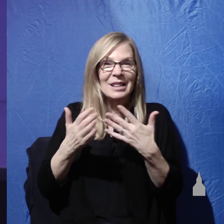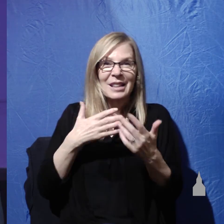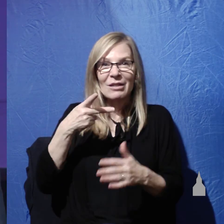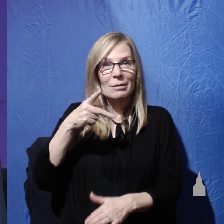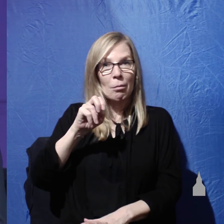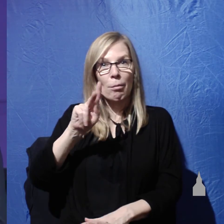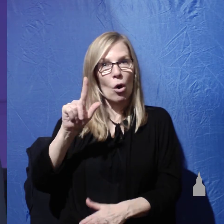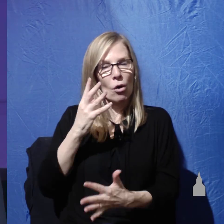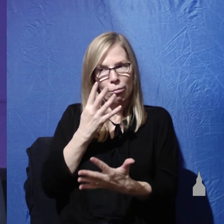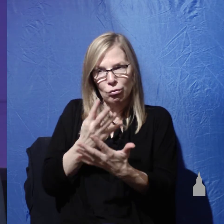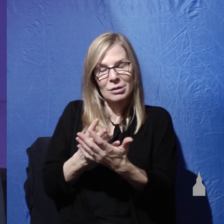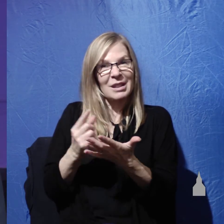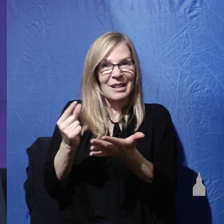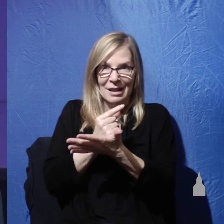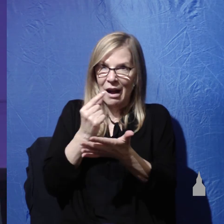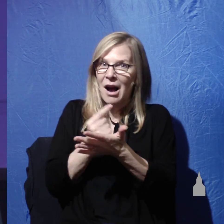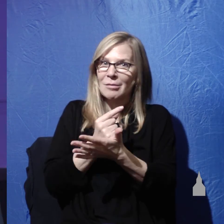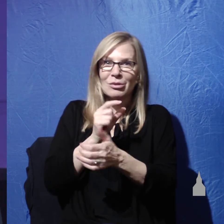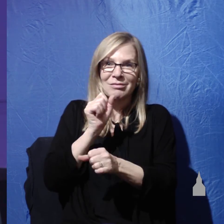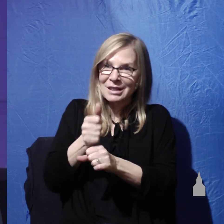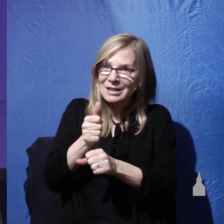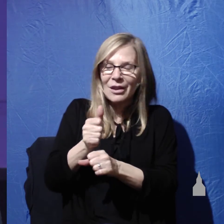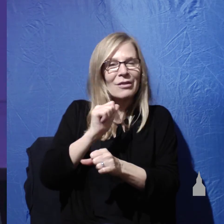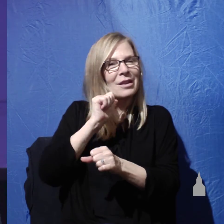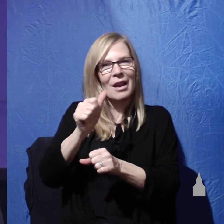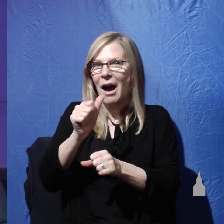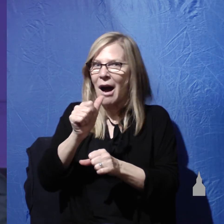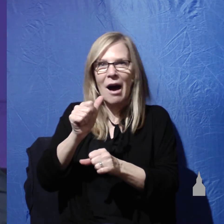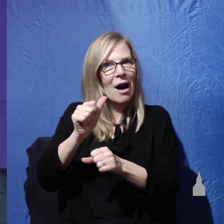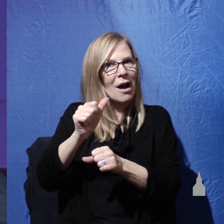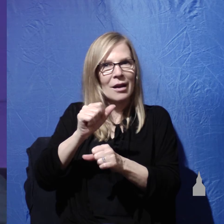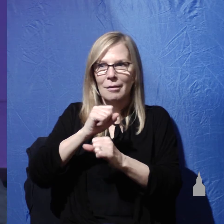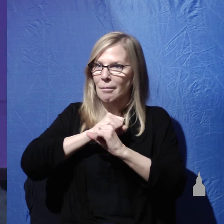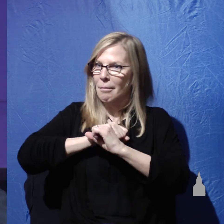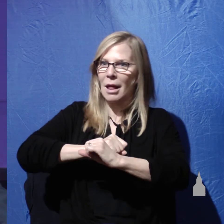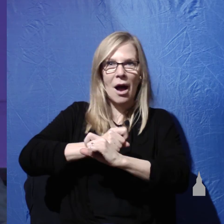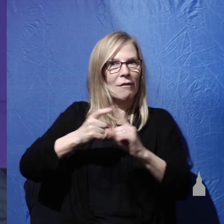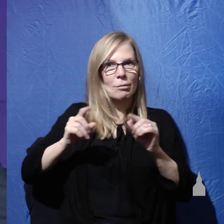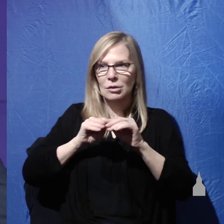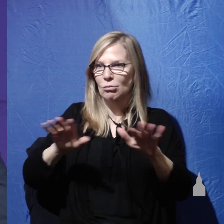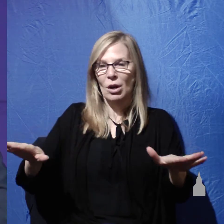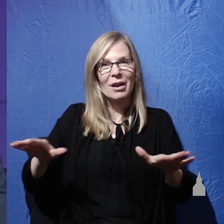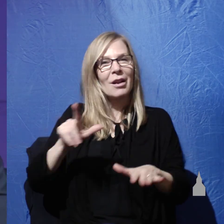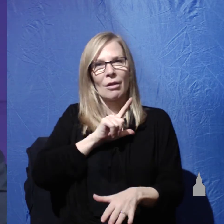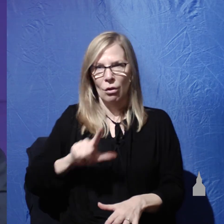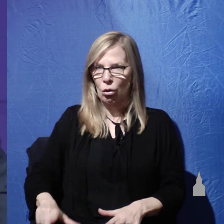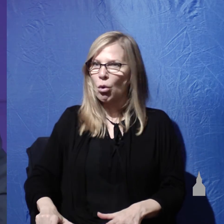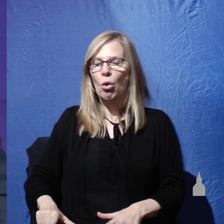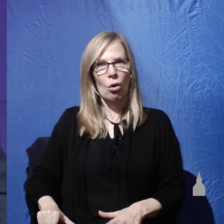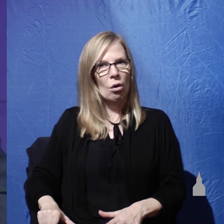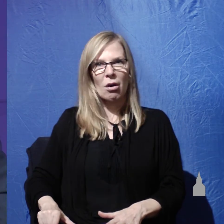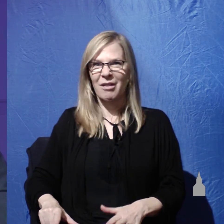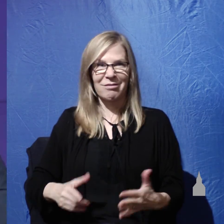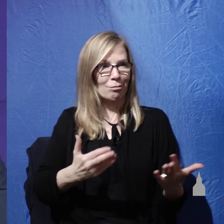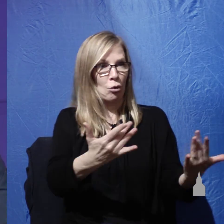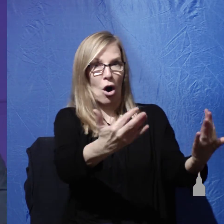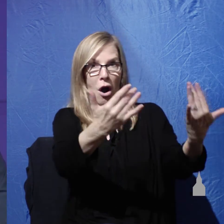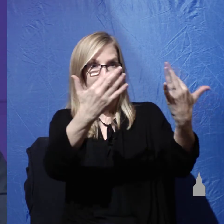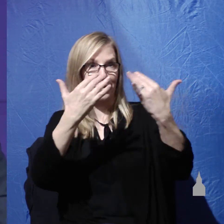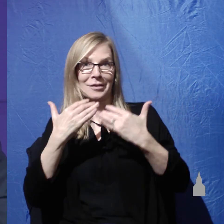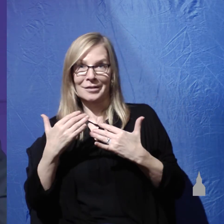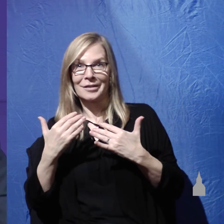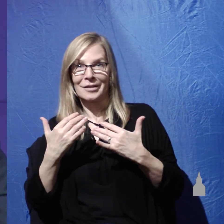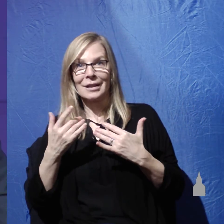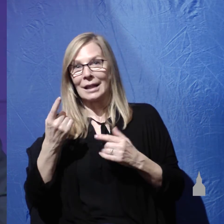Paul's imprisonment, the gospel was not hindered from spreading because the Lord brought many people to Paul. He couldn't go to